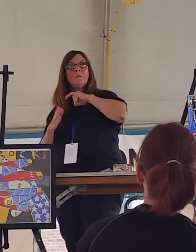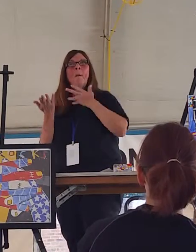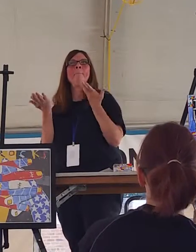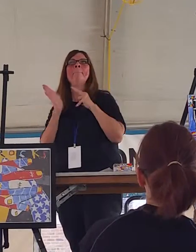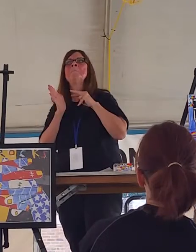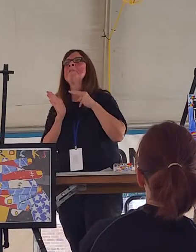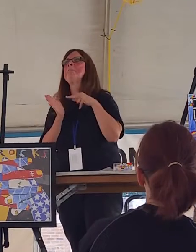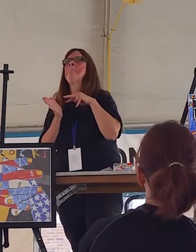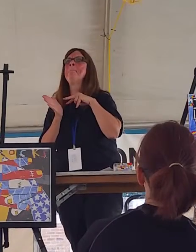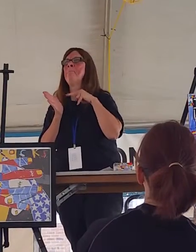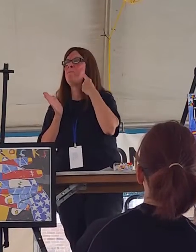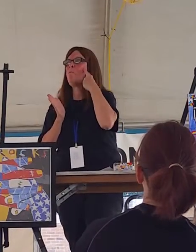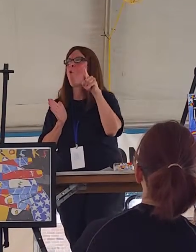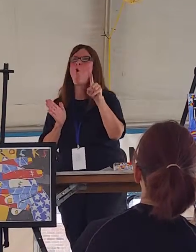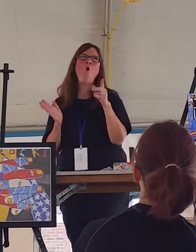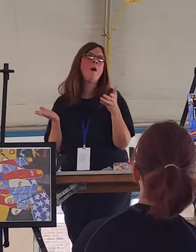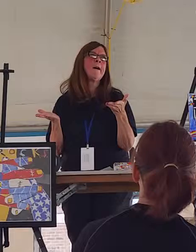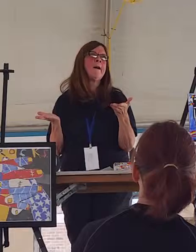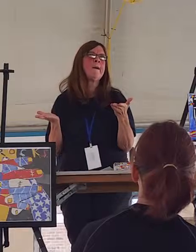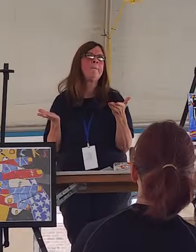For the affirmations,